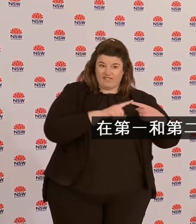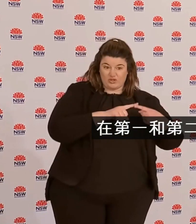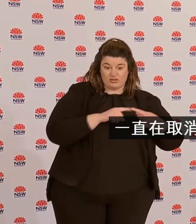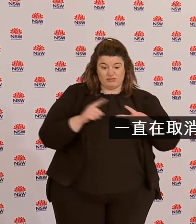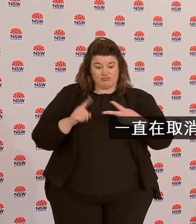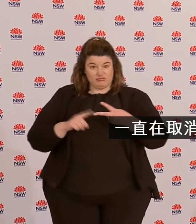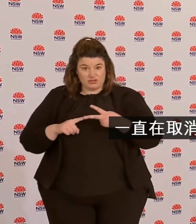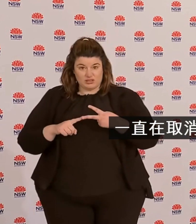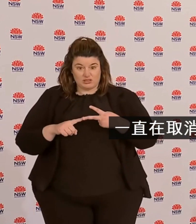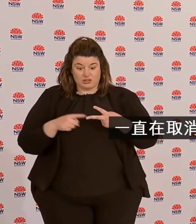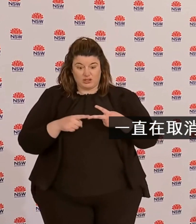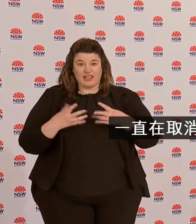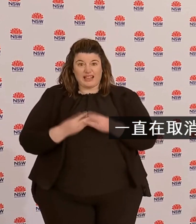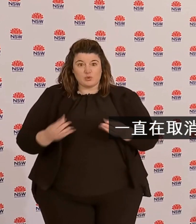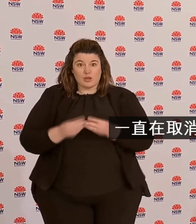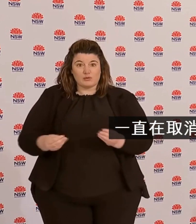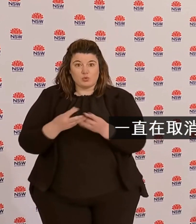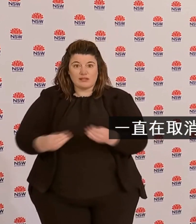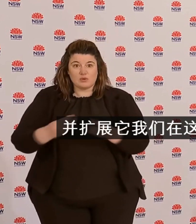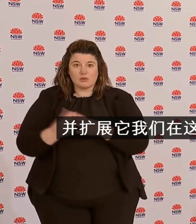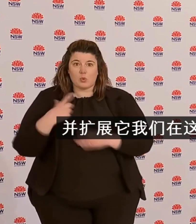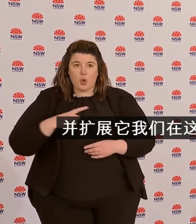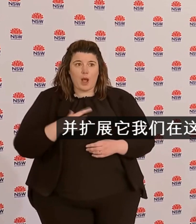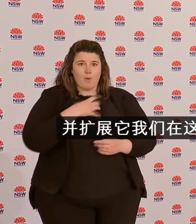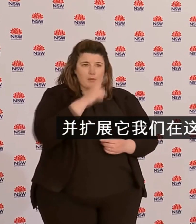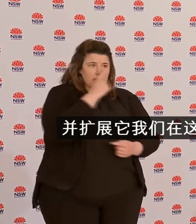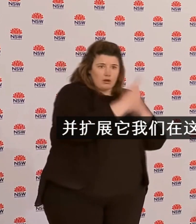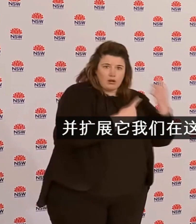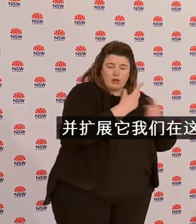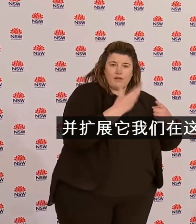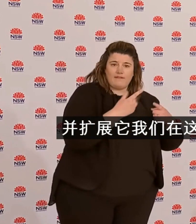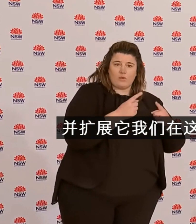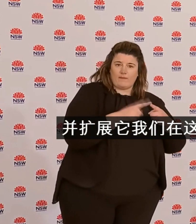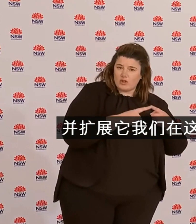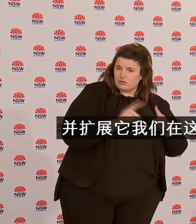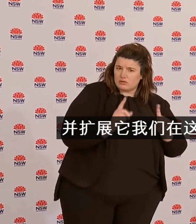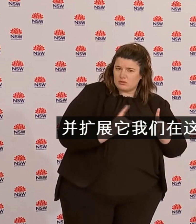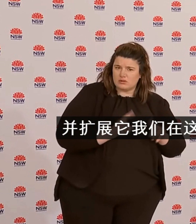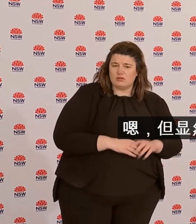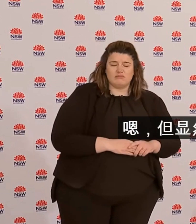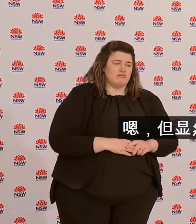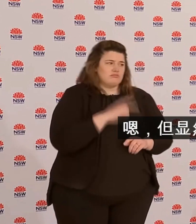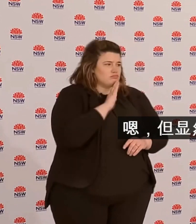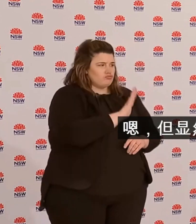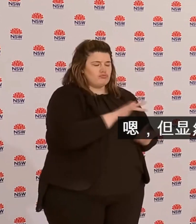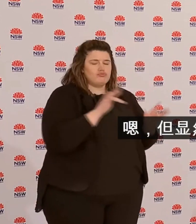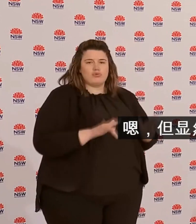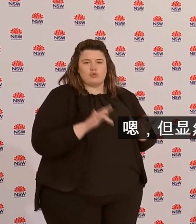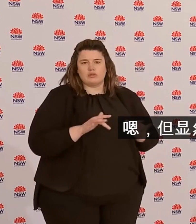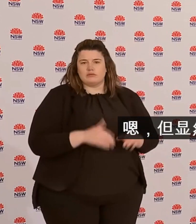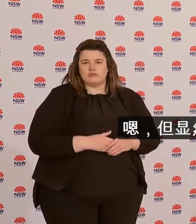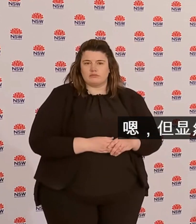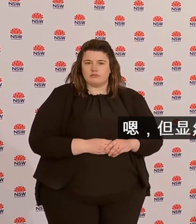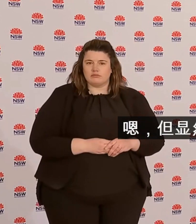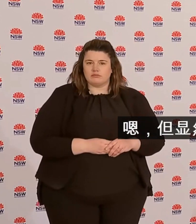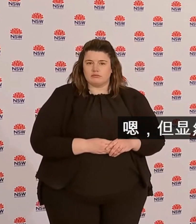actually been cancelling people's second dose bookings and extending it out? We've not done any of that at this stage, but